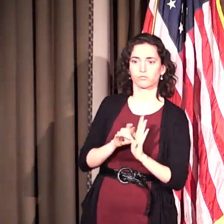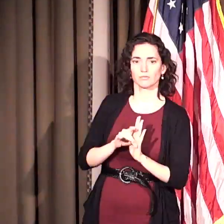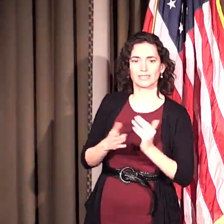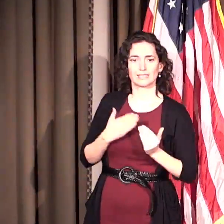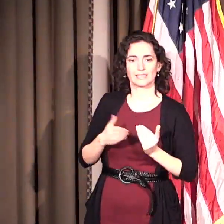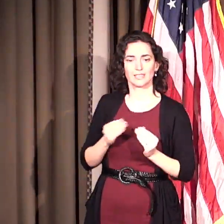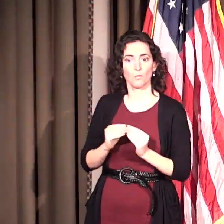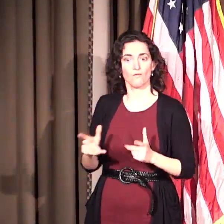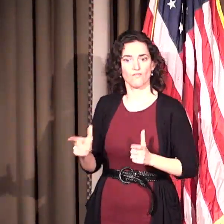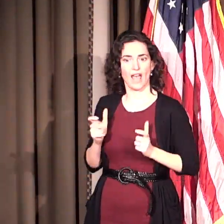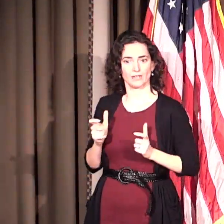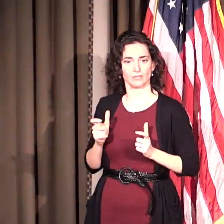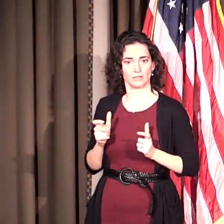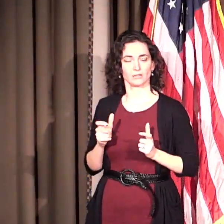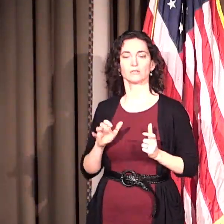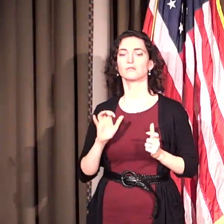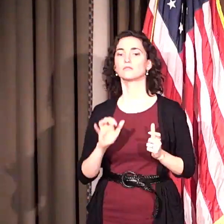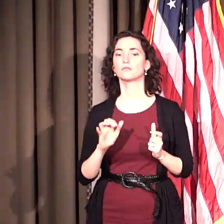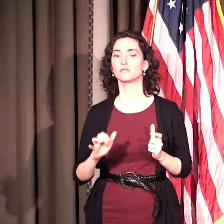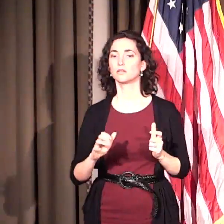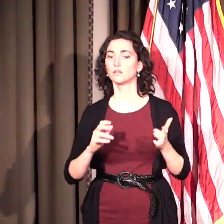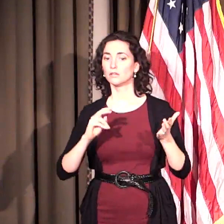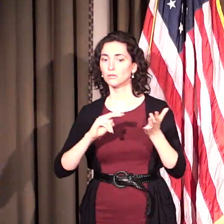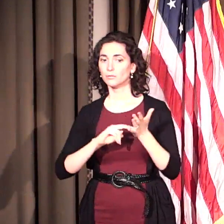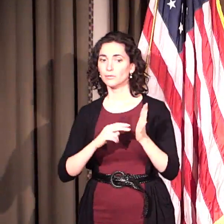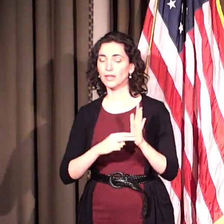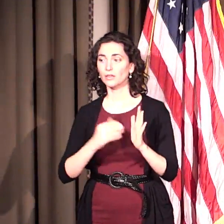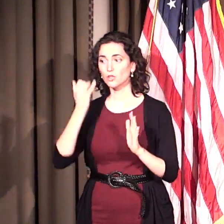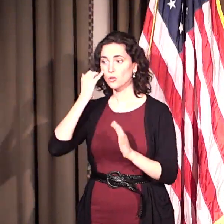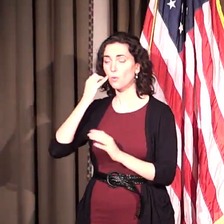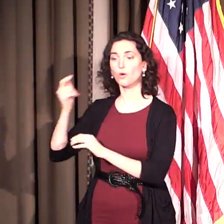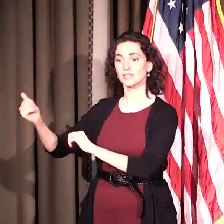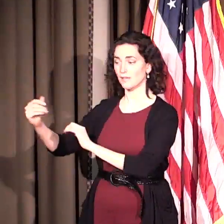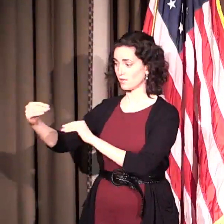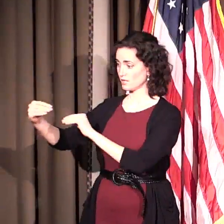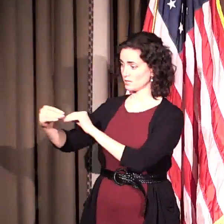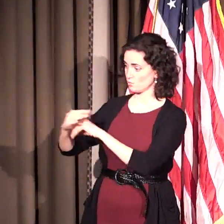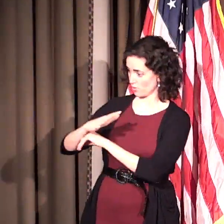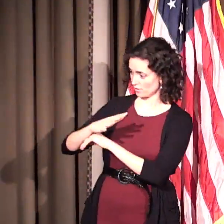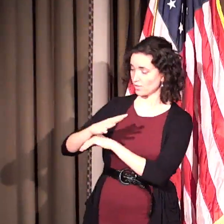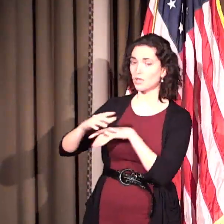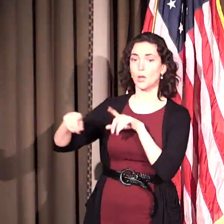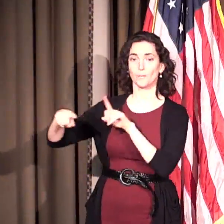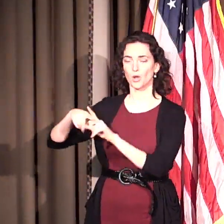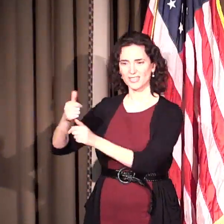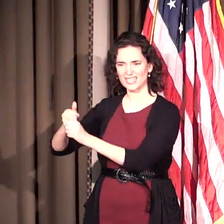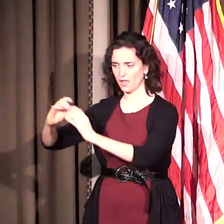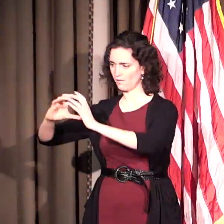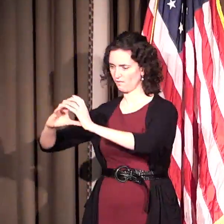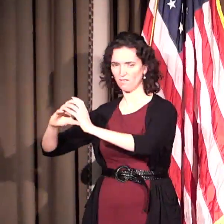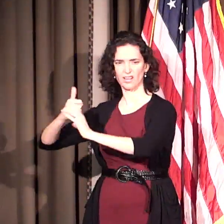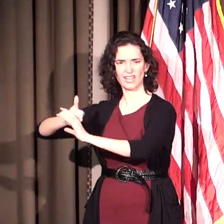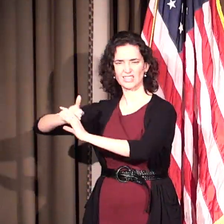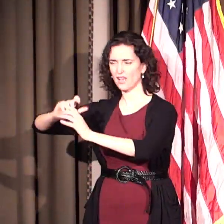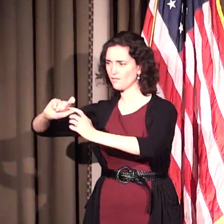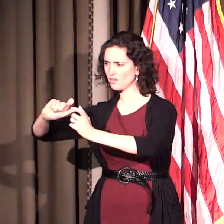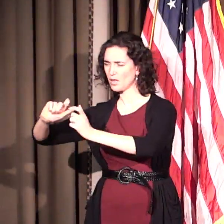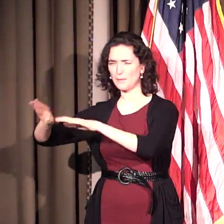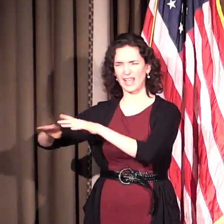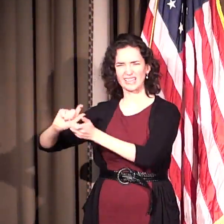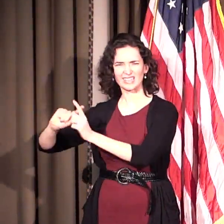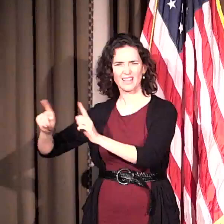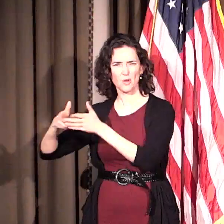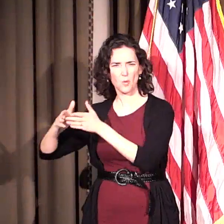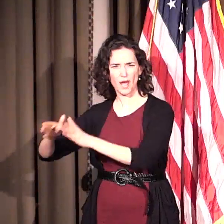accompanied by a change in behavior that also facilitates transmission, then we're going to be in a very,